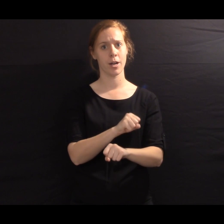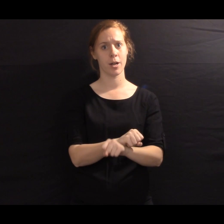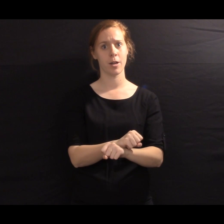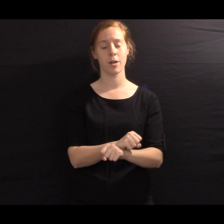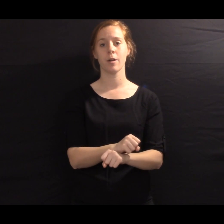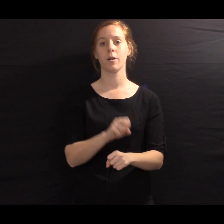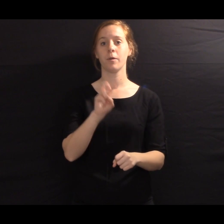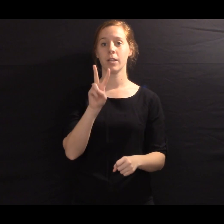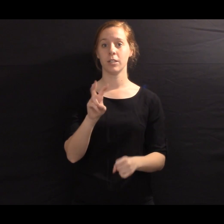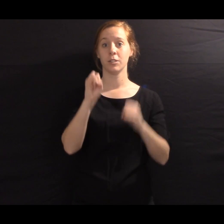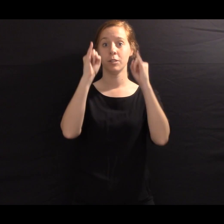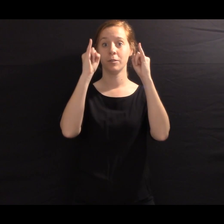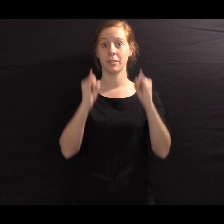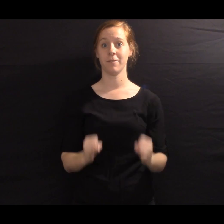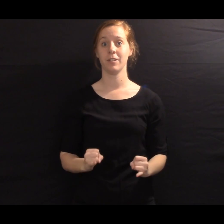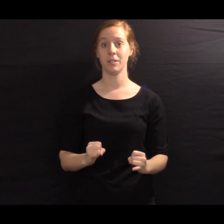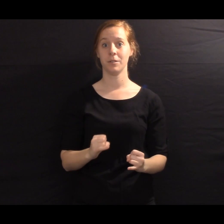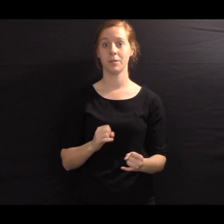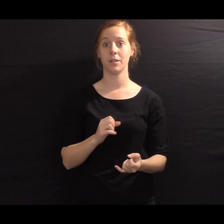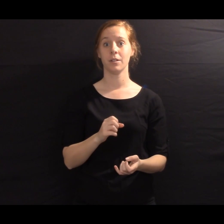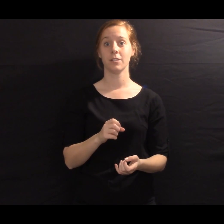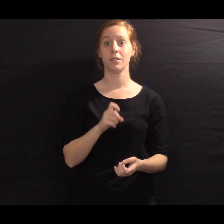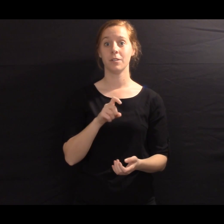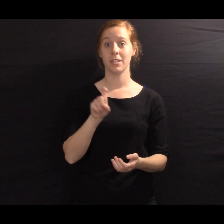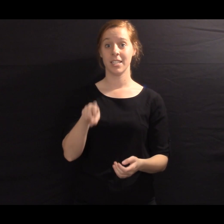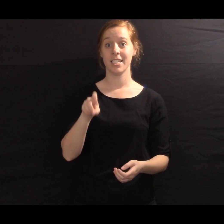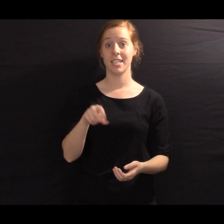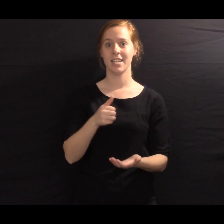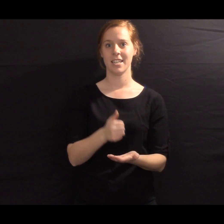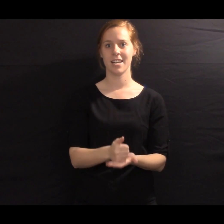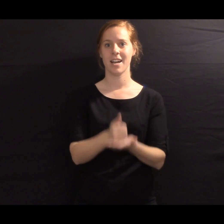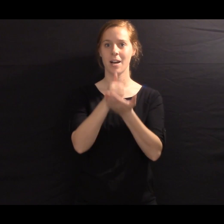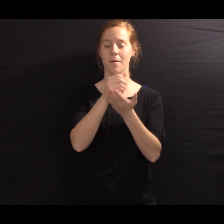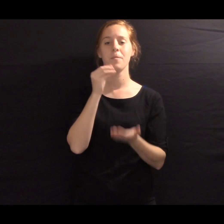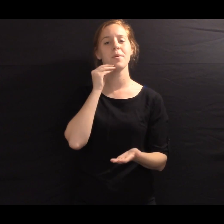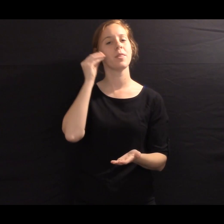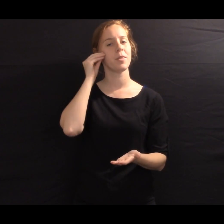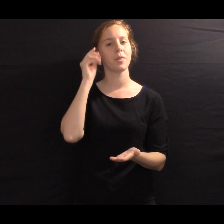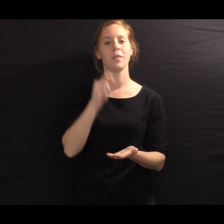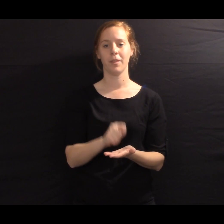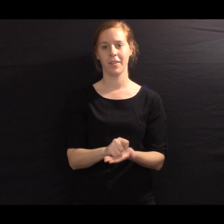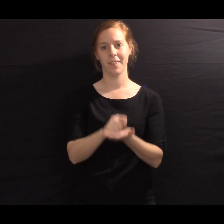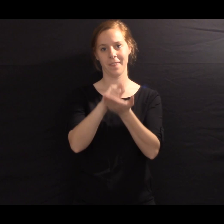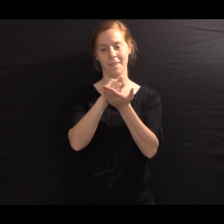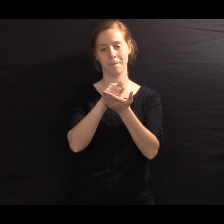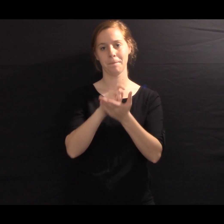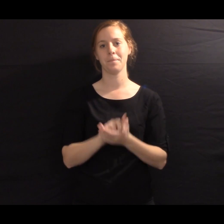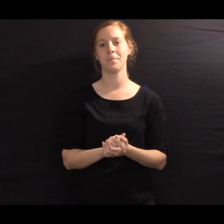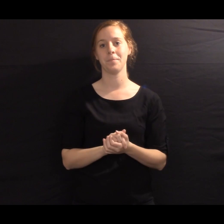I also work with 2 individuals who need assistance with home therapy.